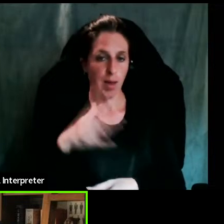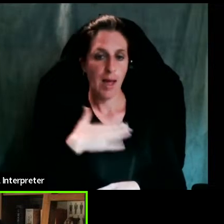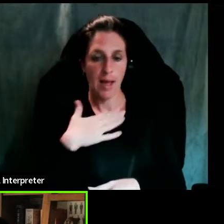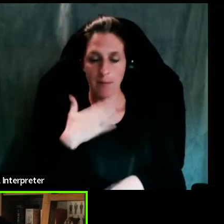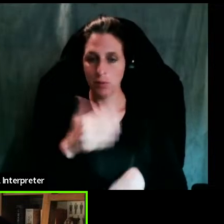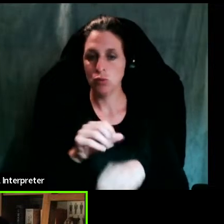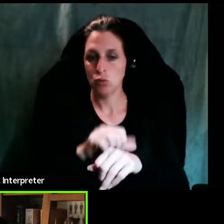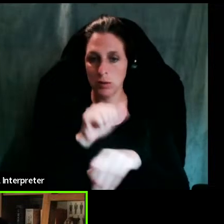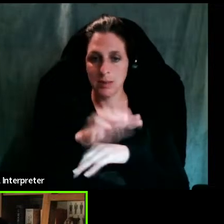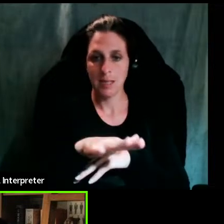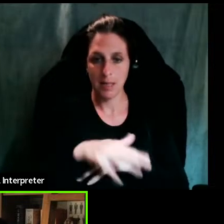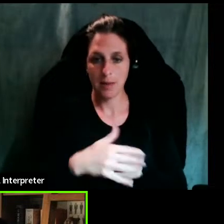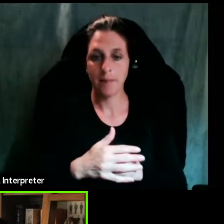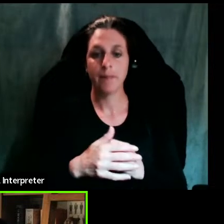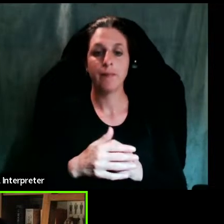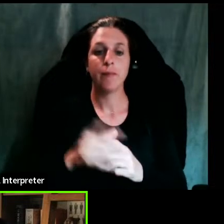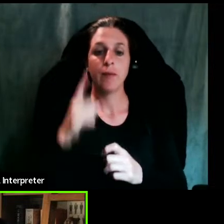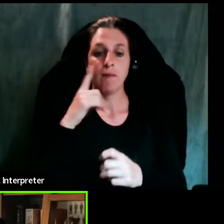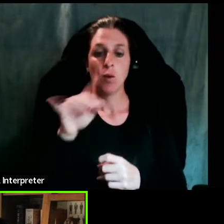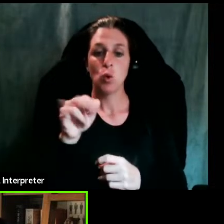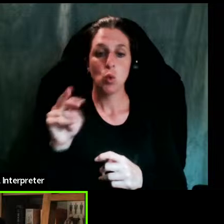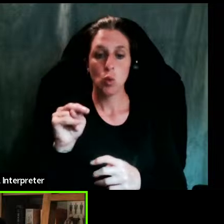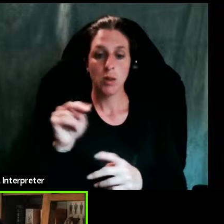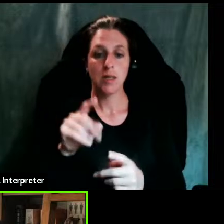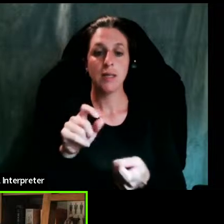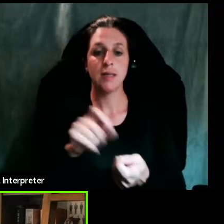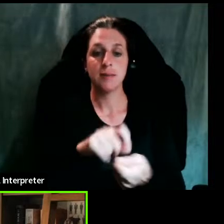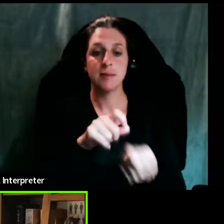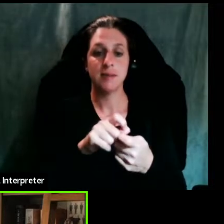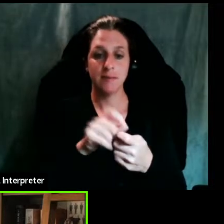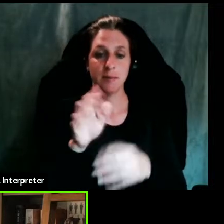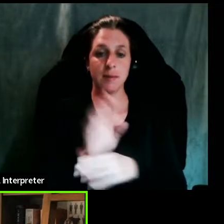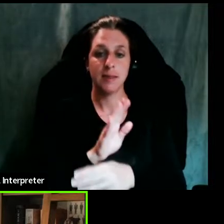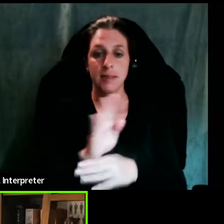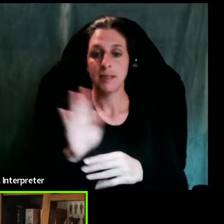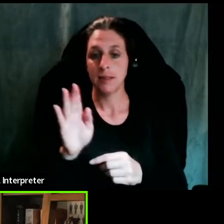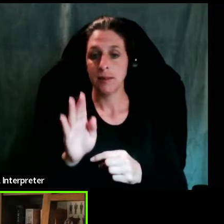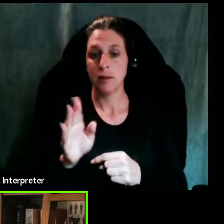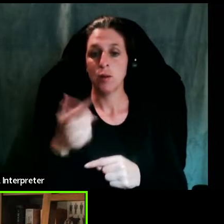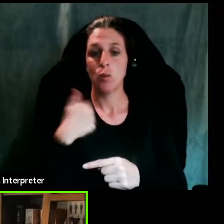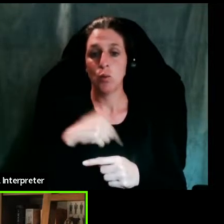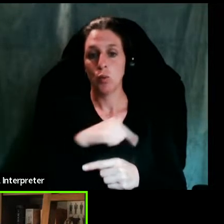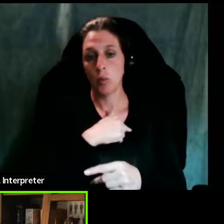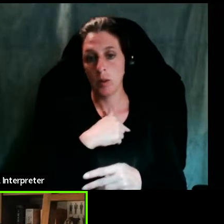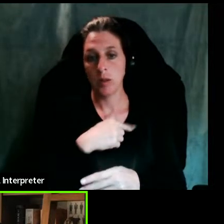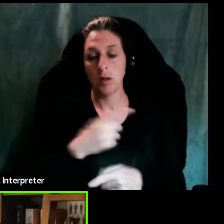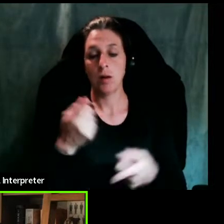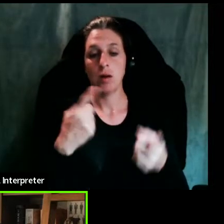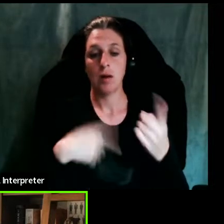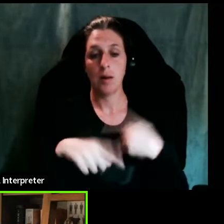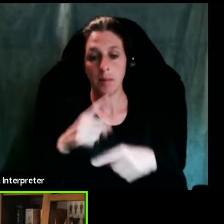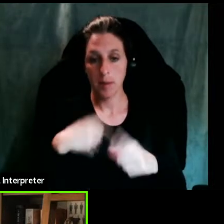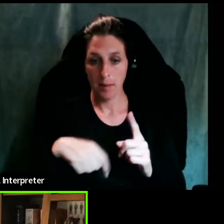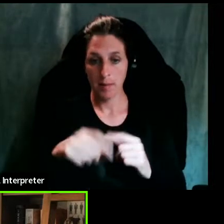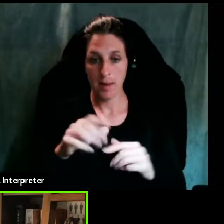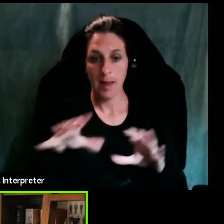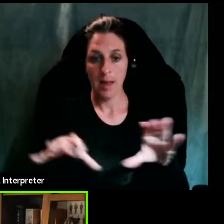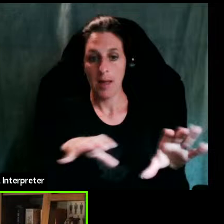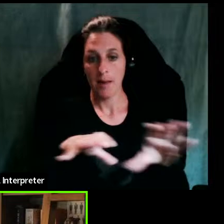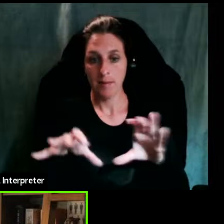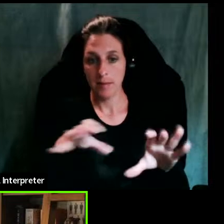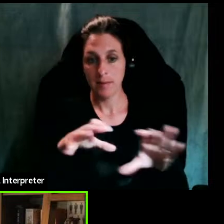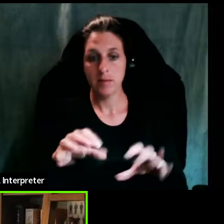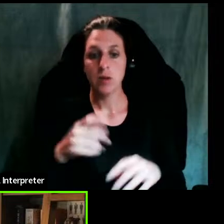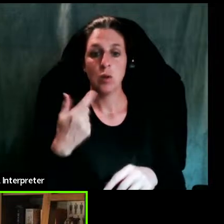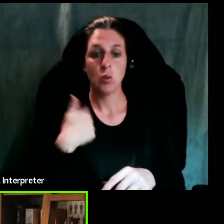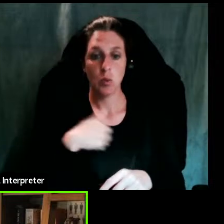sent. For a union specific business, we are upcoming activities. We are in the midst